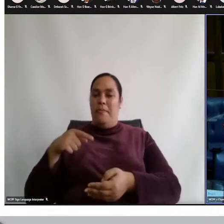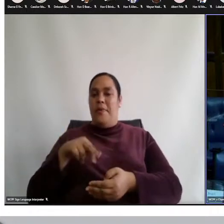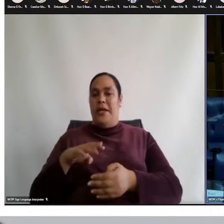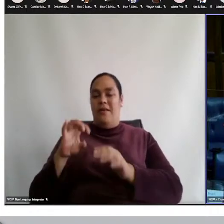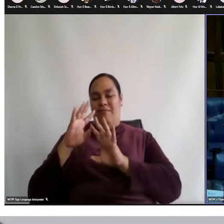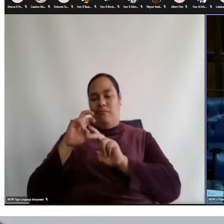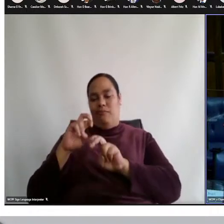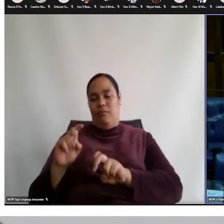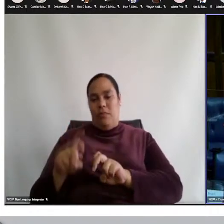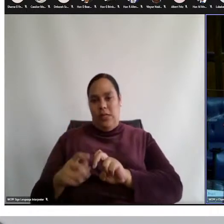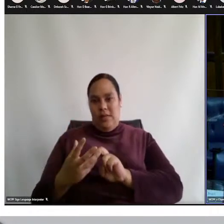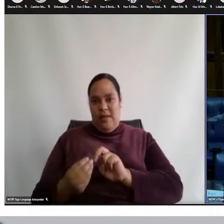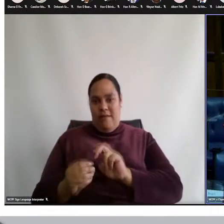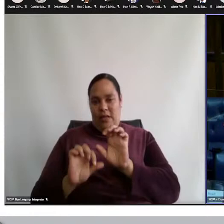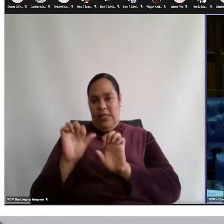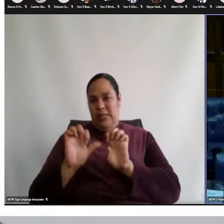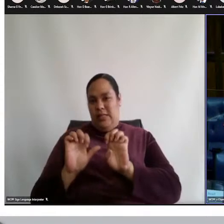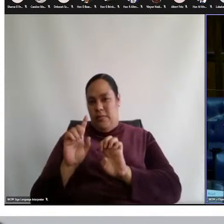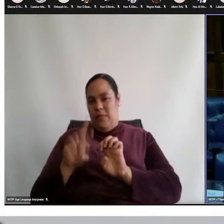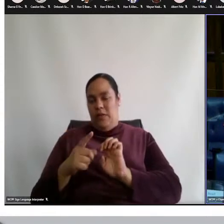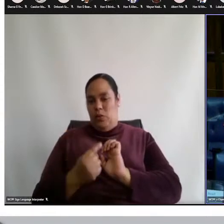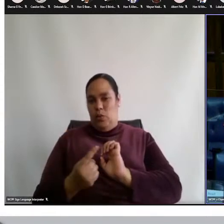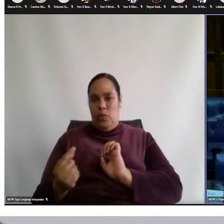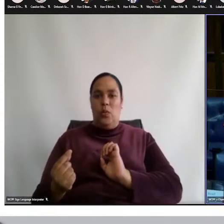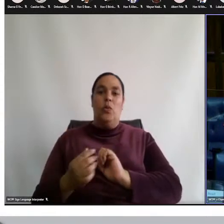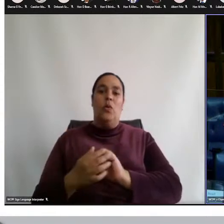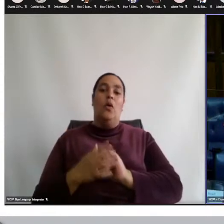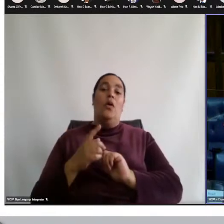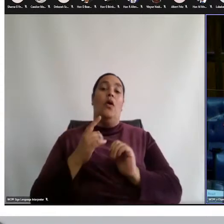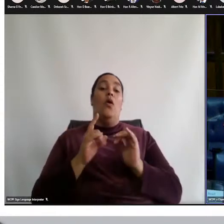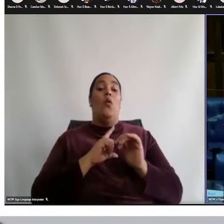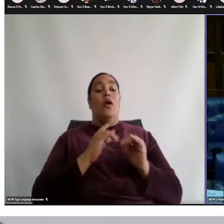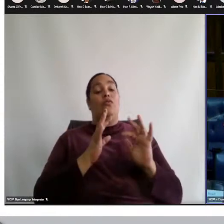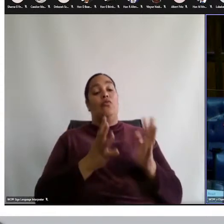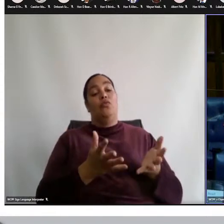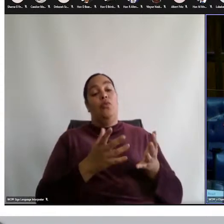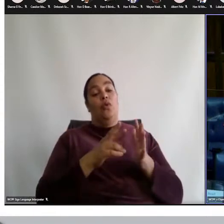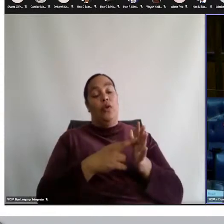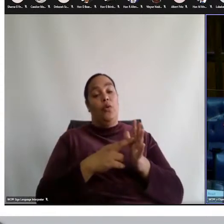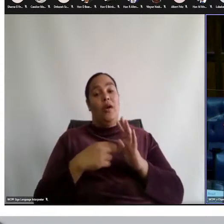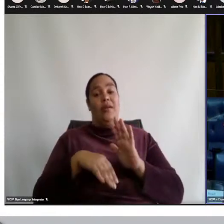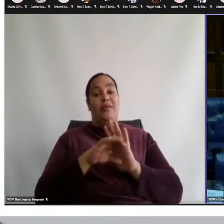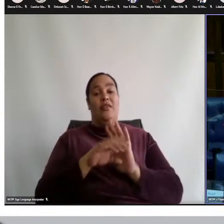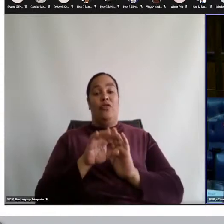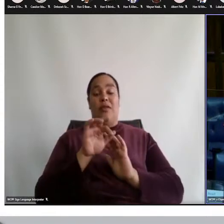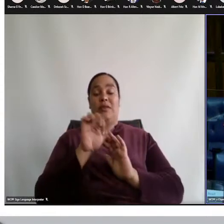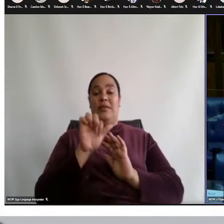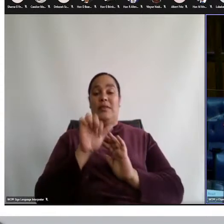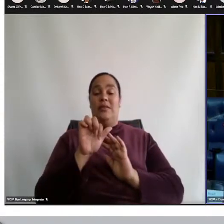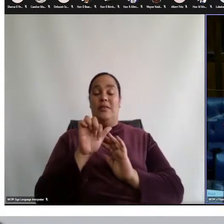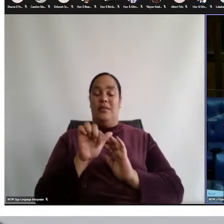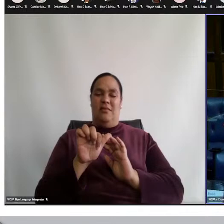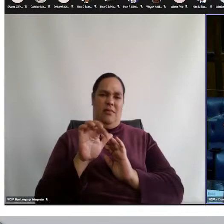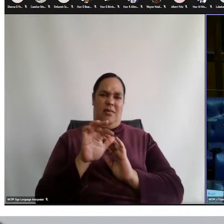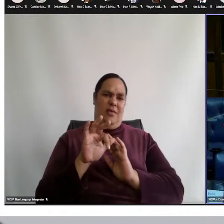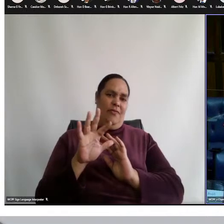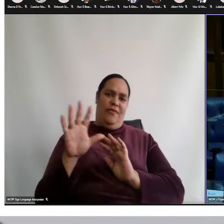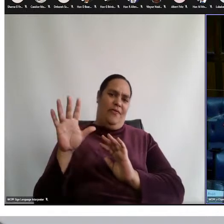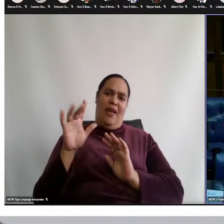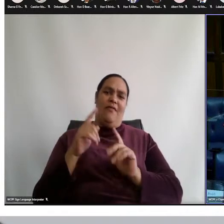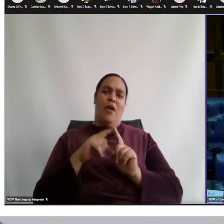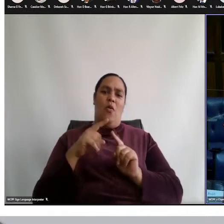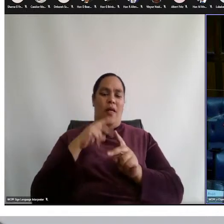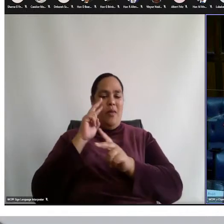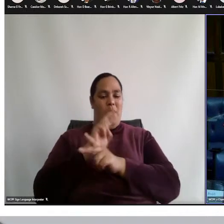pre-investigation assessment, as required in terms of Section 5 of the Western Cape Government Monitoring